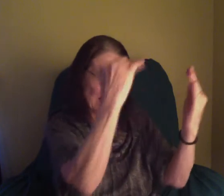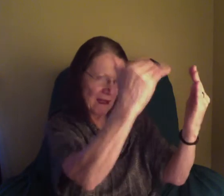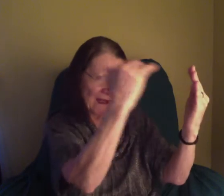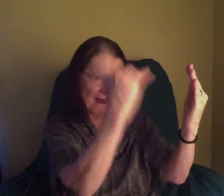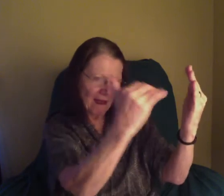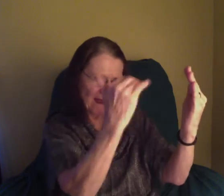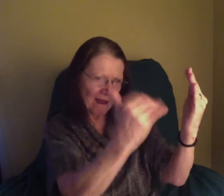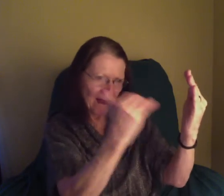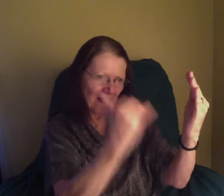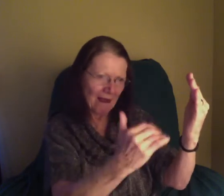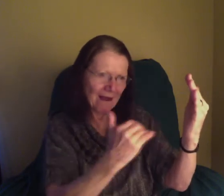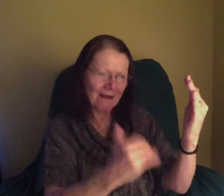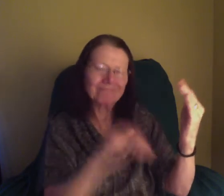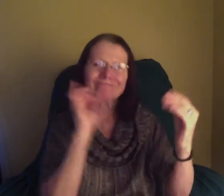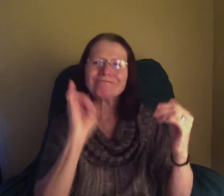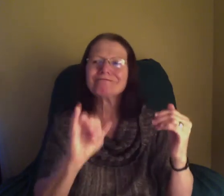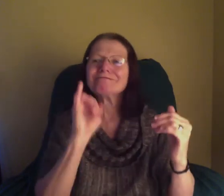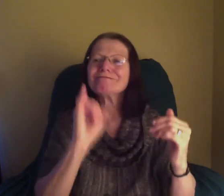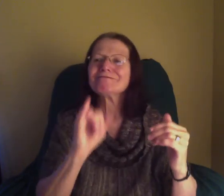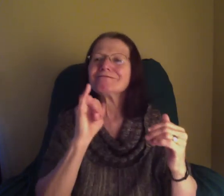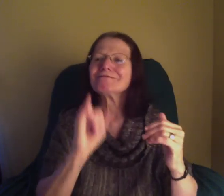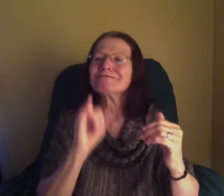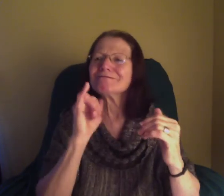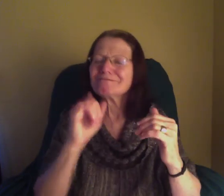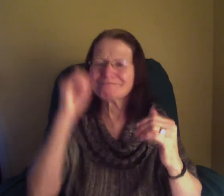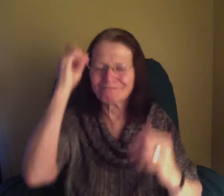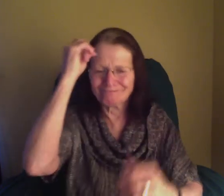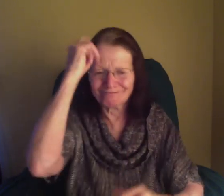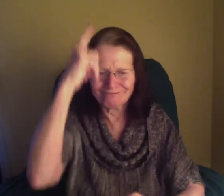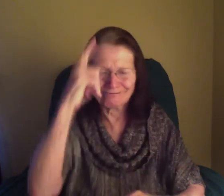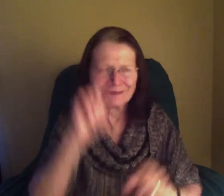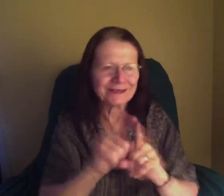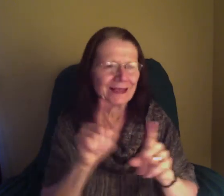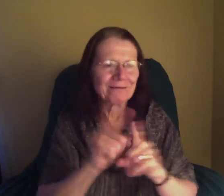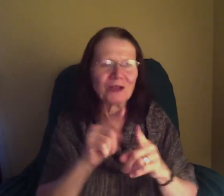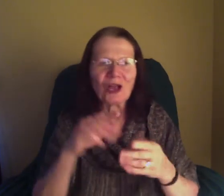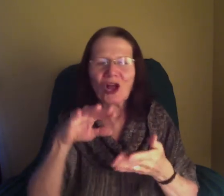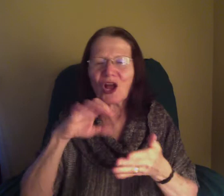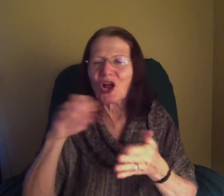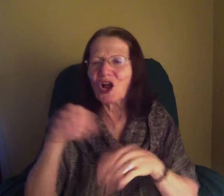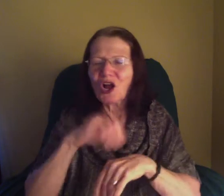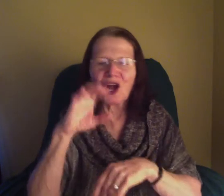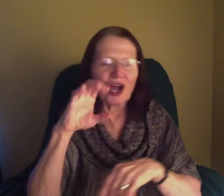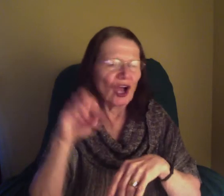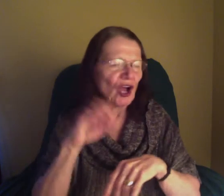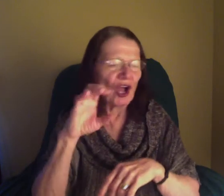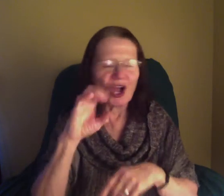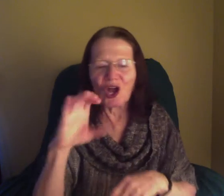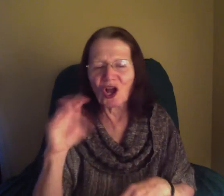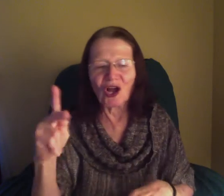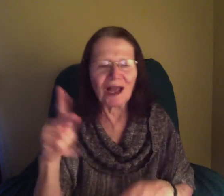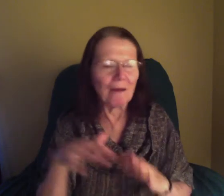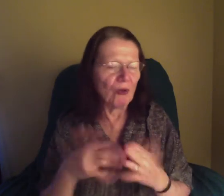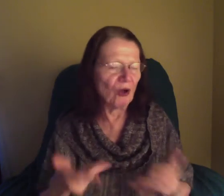and I thought that was a I thought that was a good